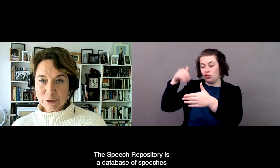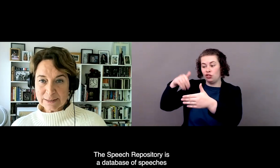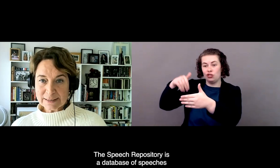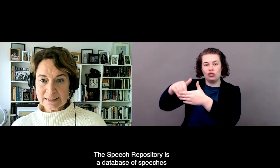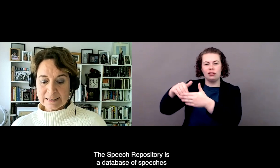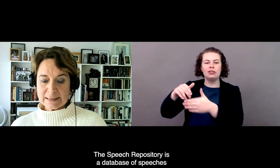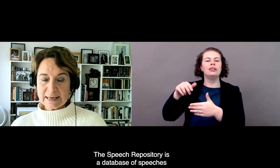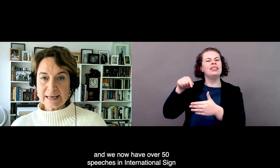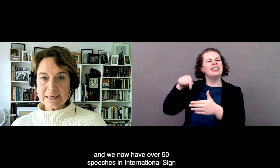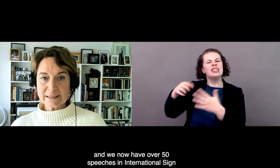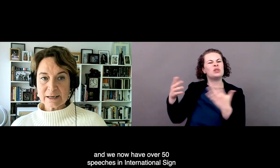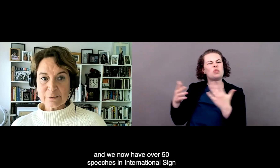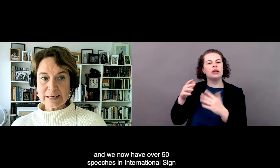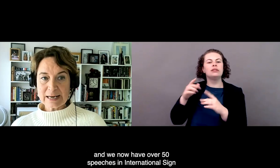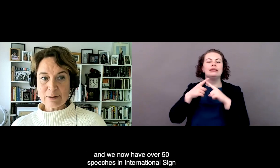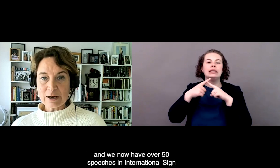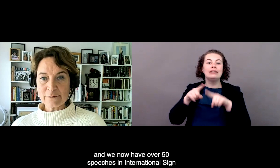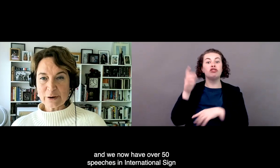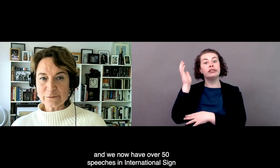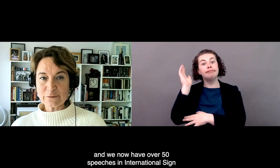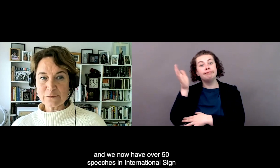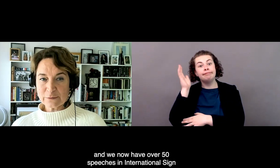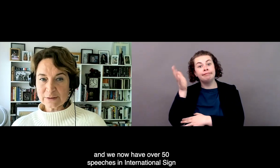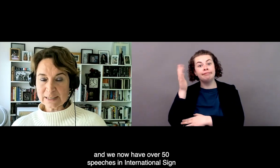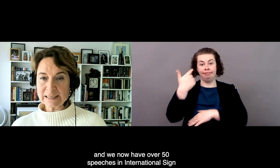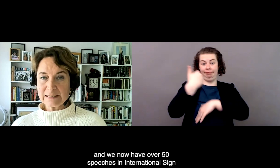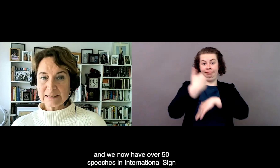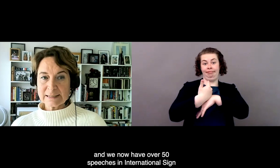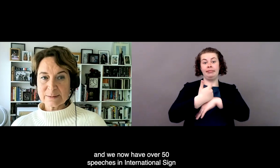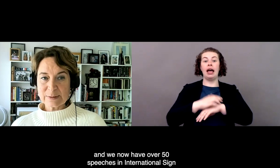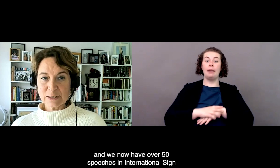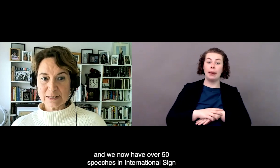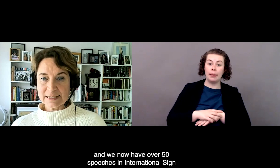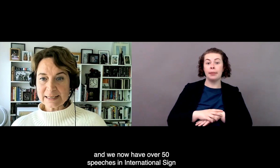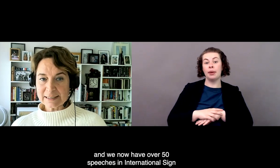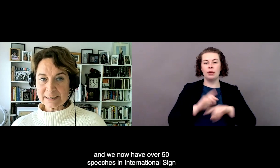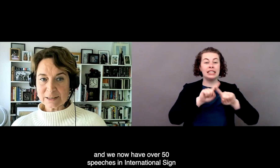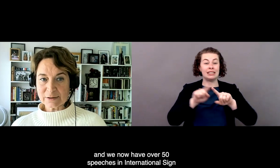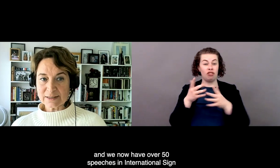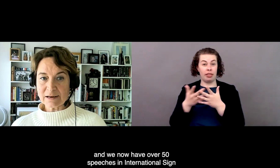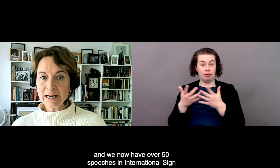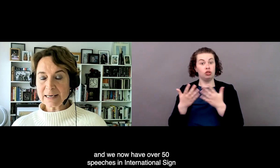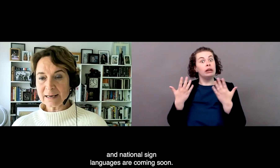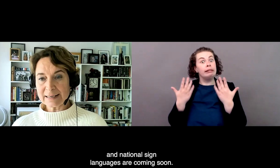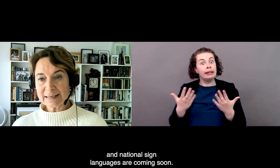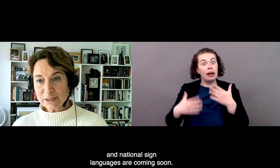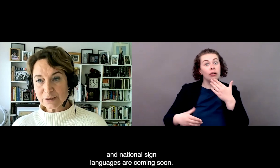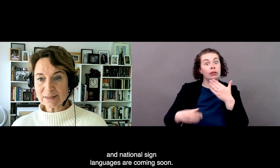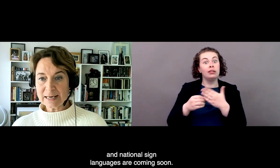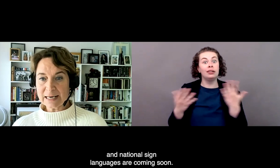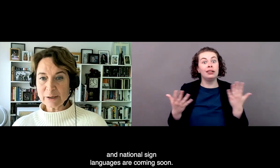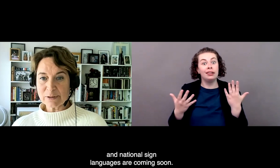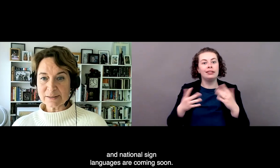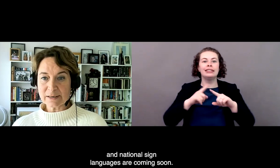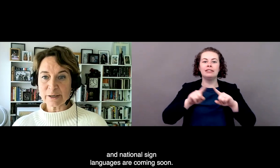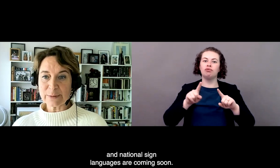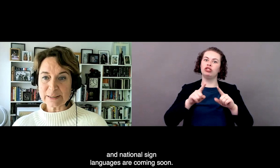speeches, and we now have over 50 speeches in international sign, and national sign languages are coming